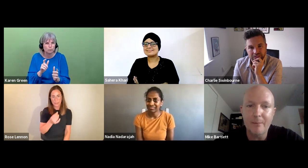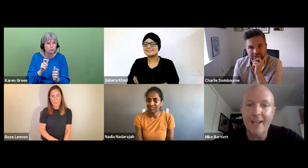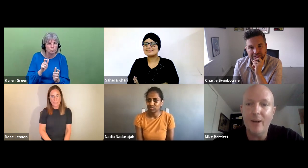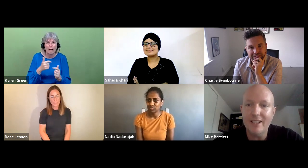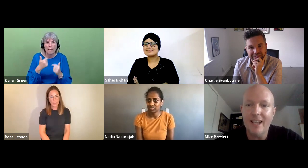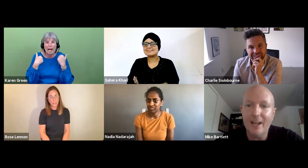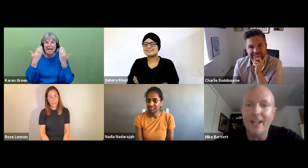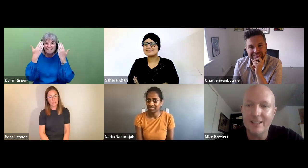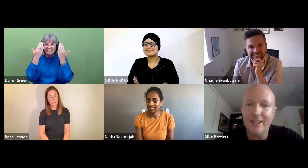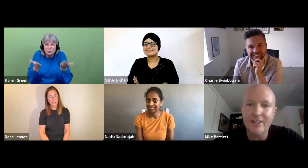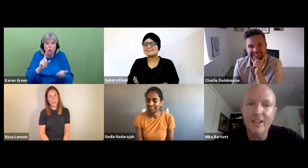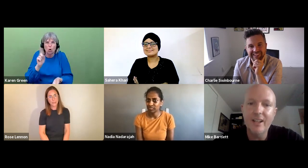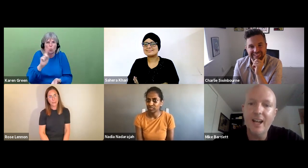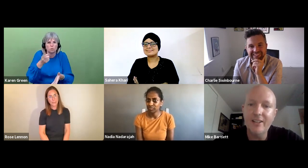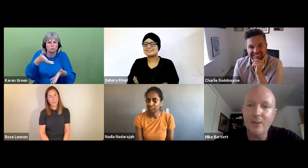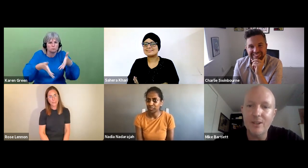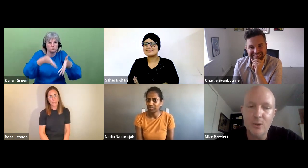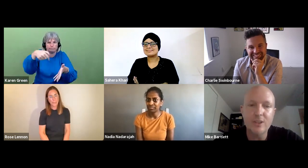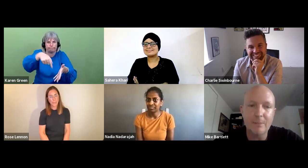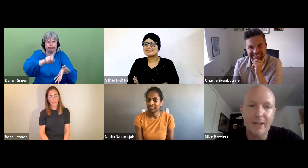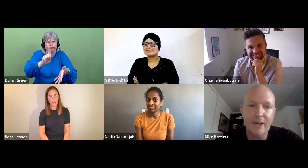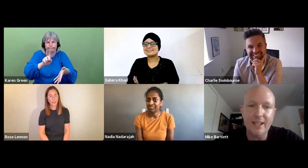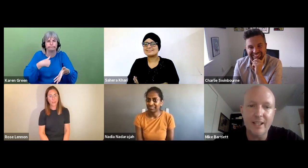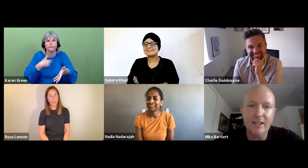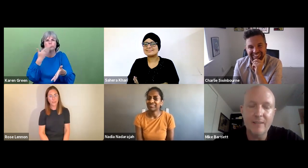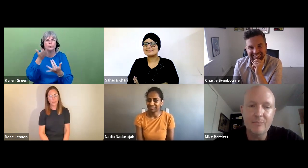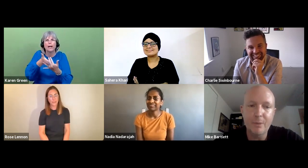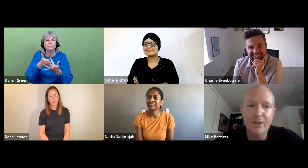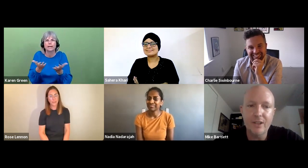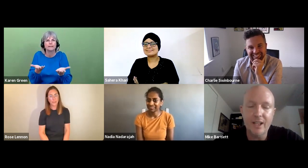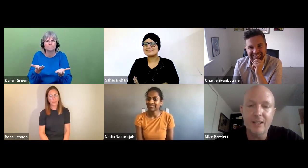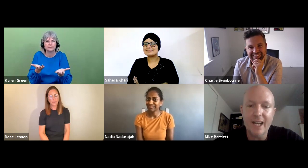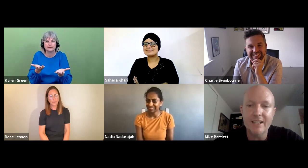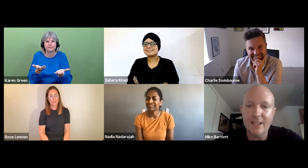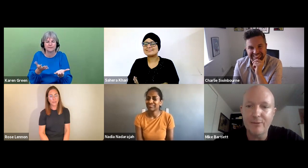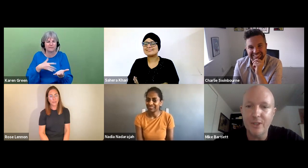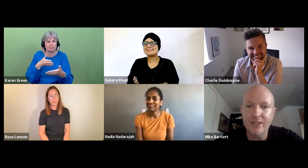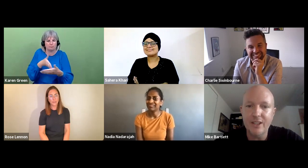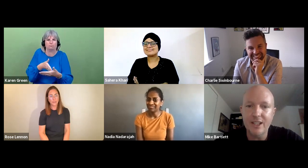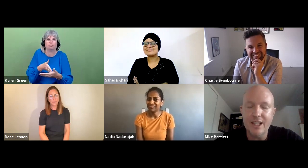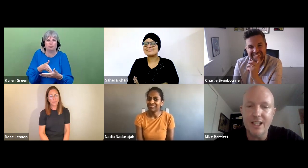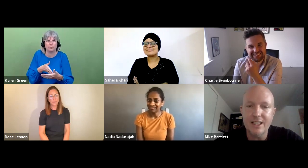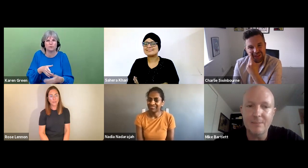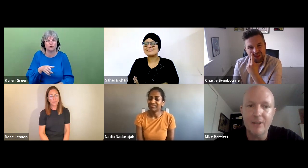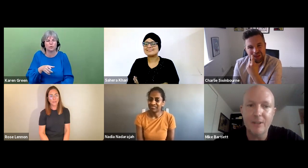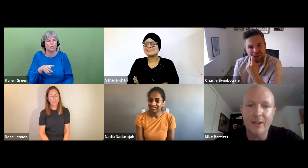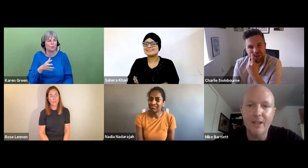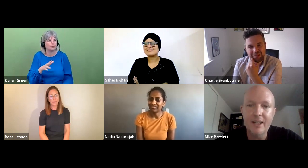me out. I didn't have access. And so it talked about, I think, for both a hearing and a deaf audience, it spoke about how